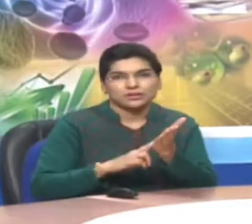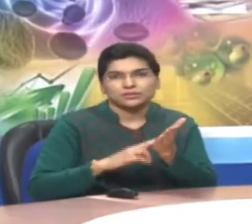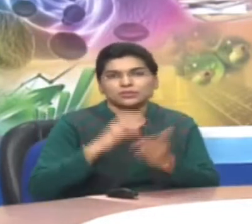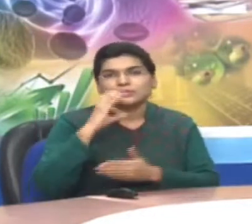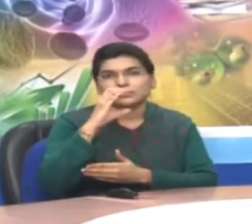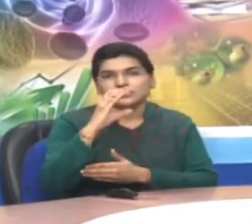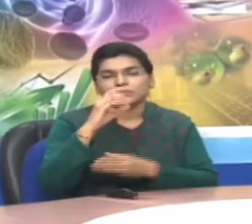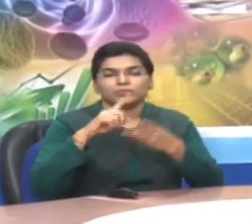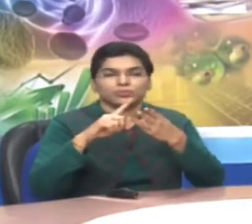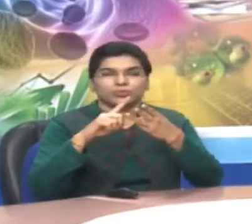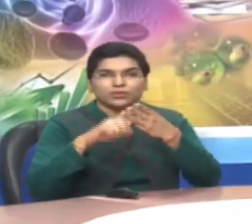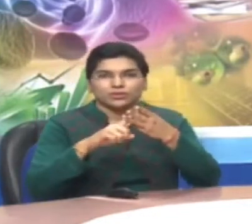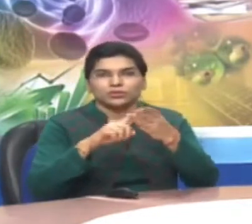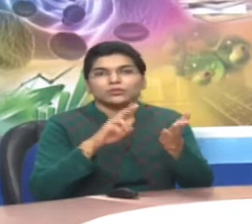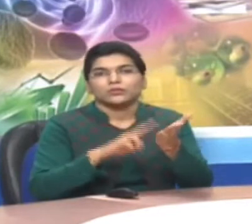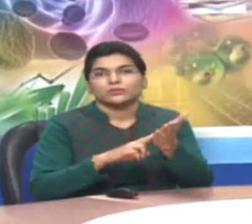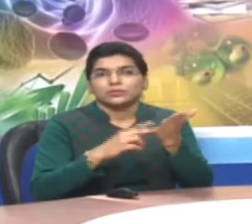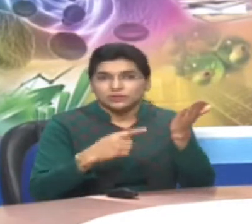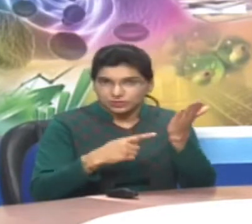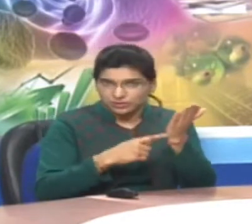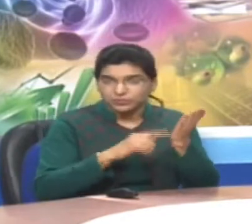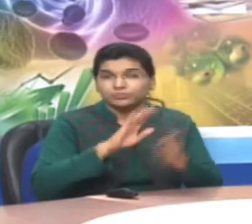Vincent Charles.